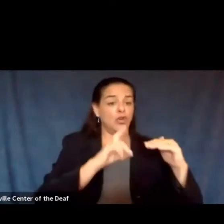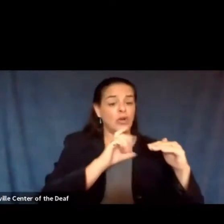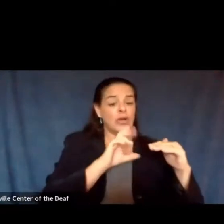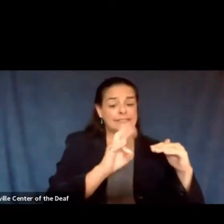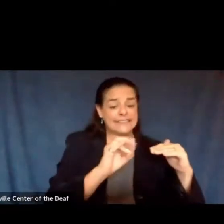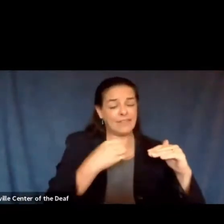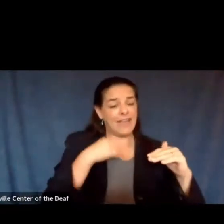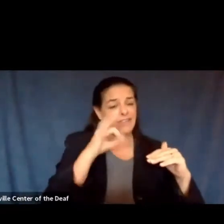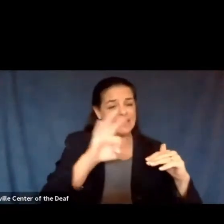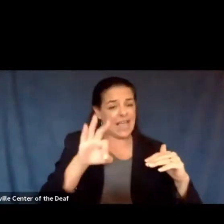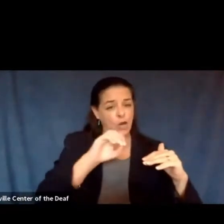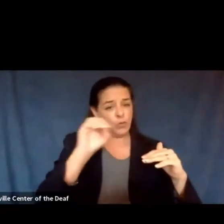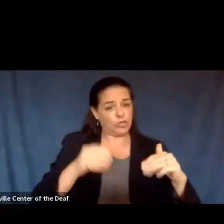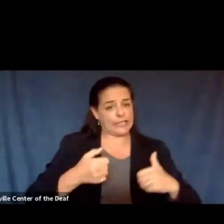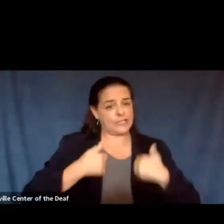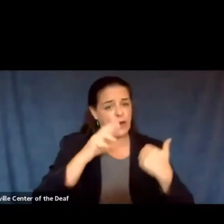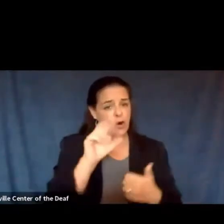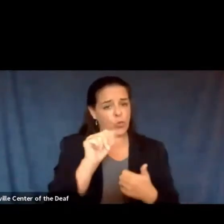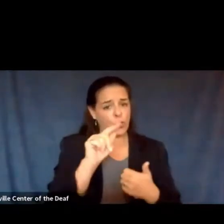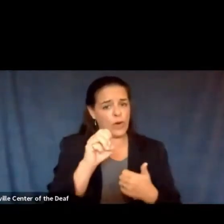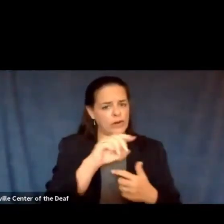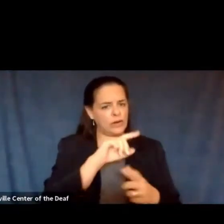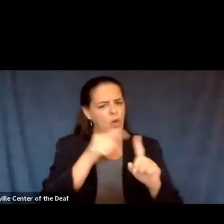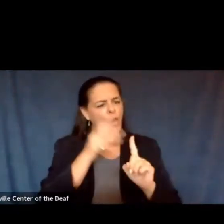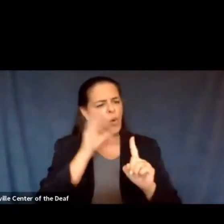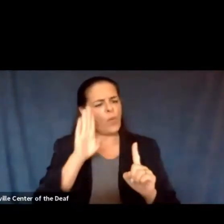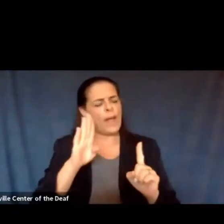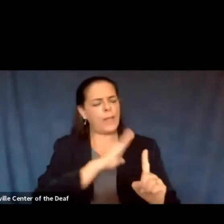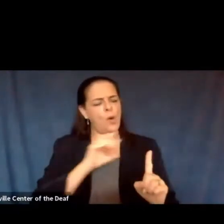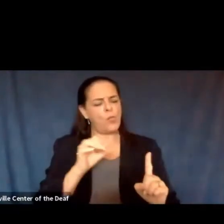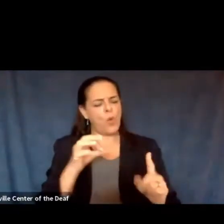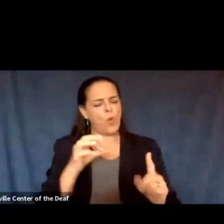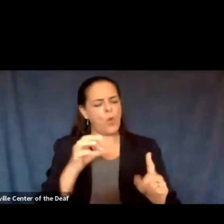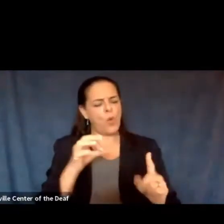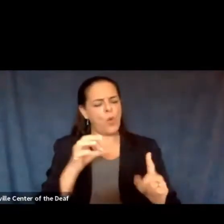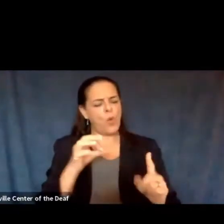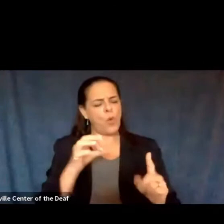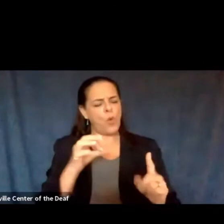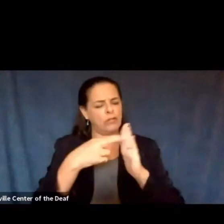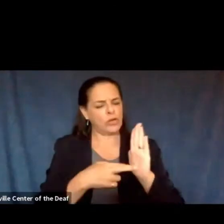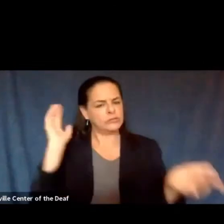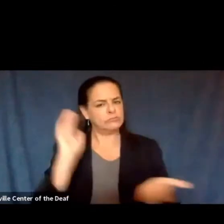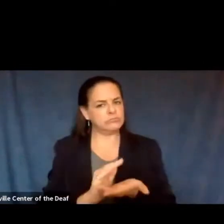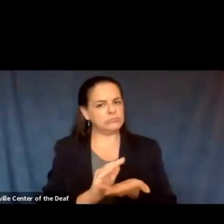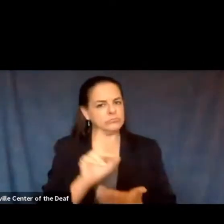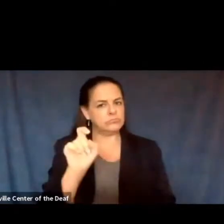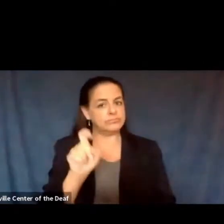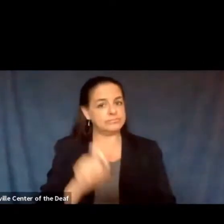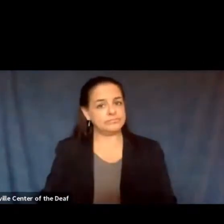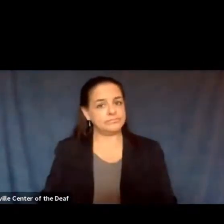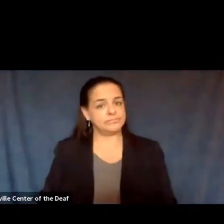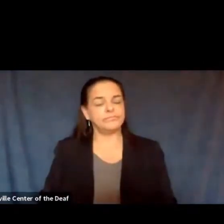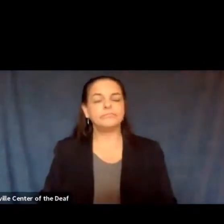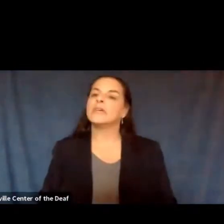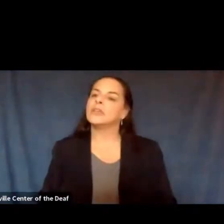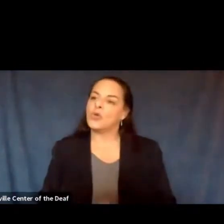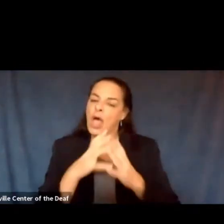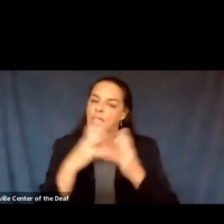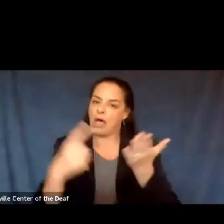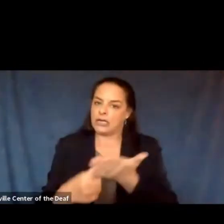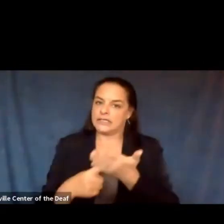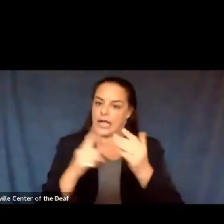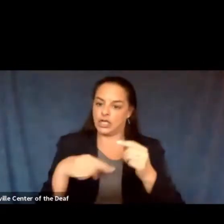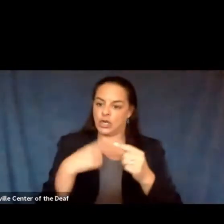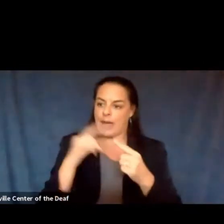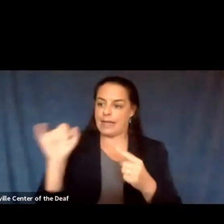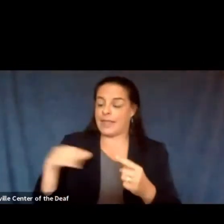have a 99% survival rate. When will the Board of Health regulations be lifted? So there's a lot of discussion about that. I can't